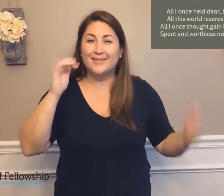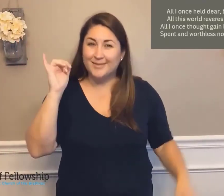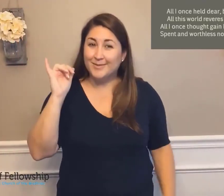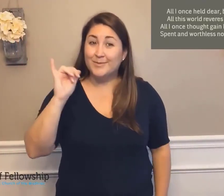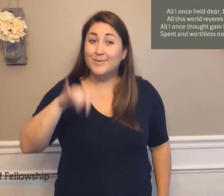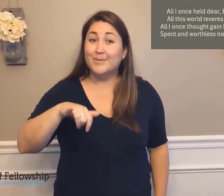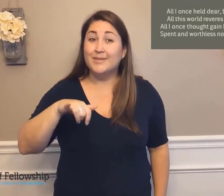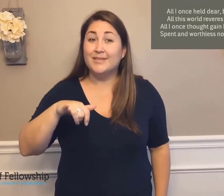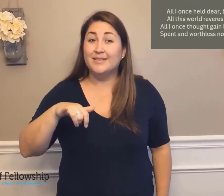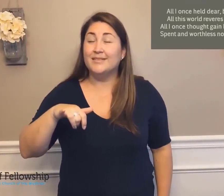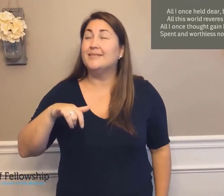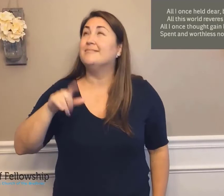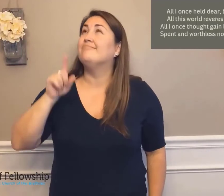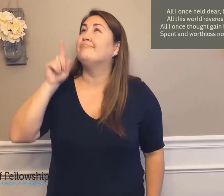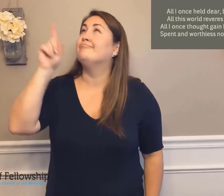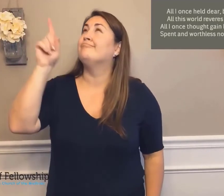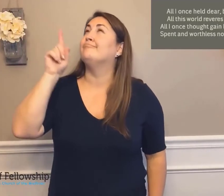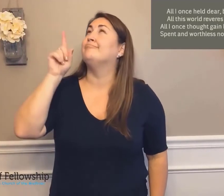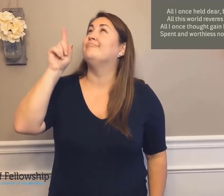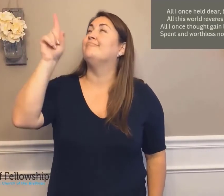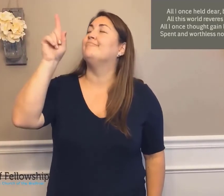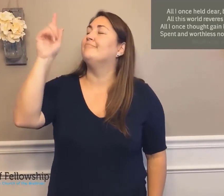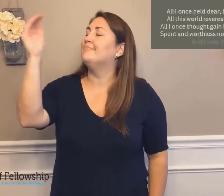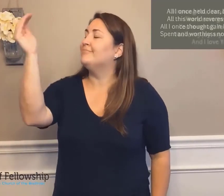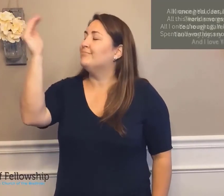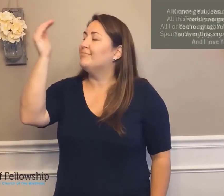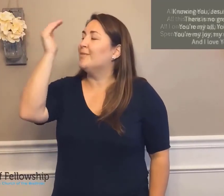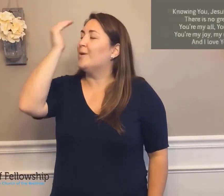compared to this.